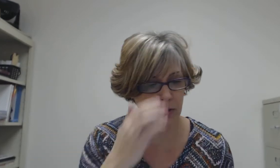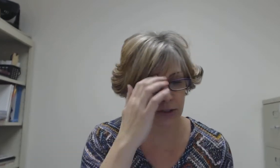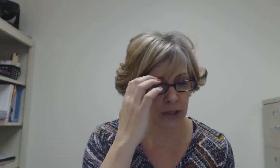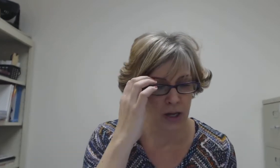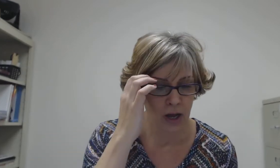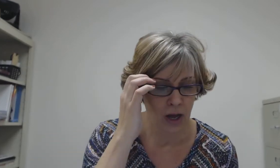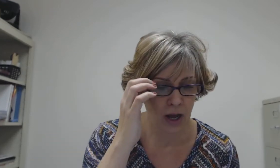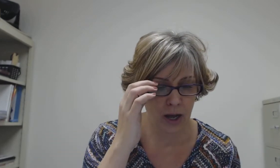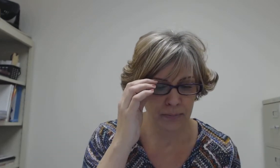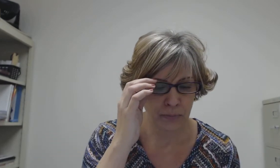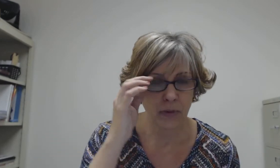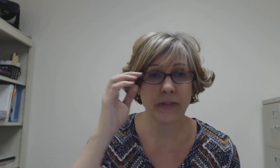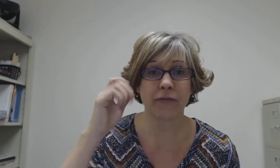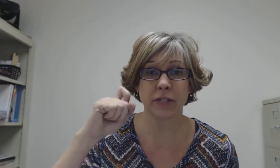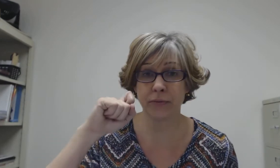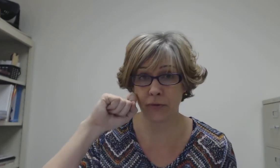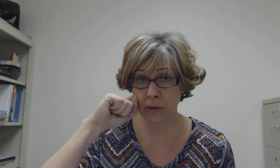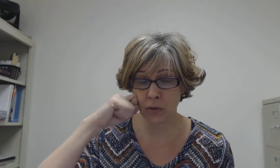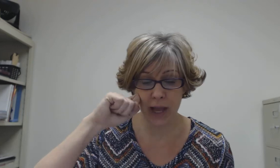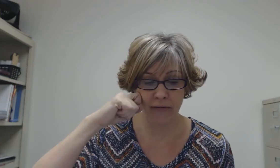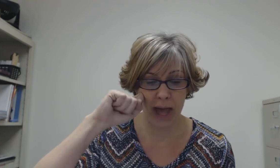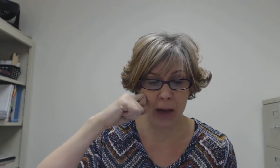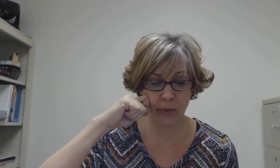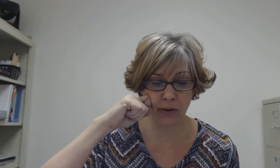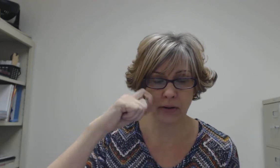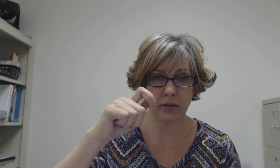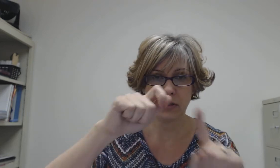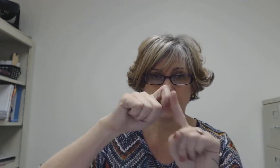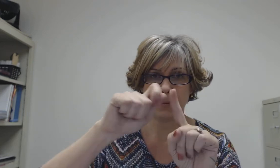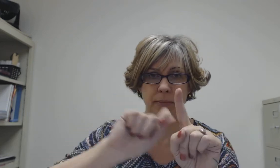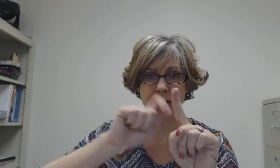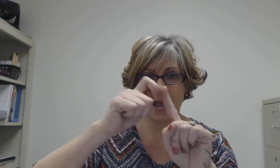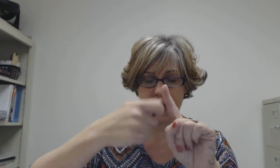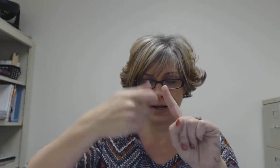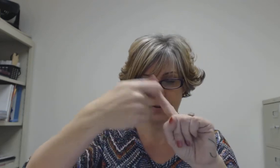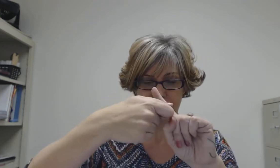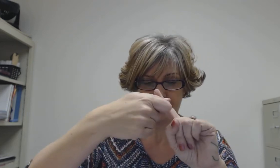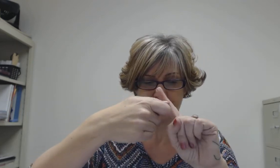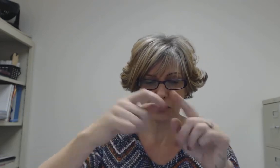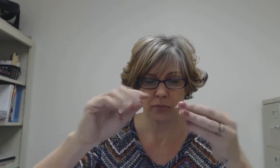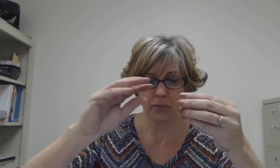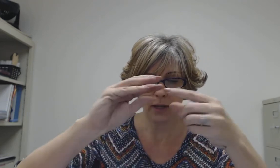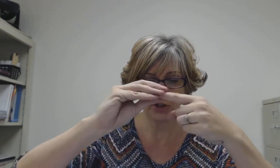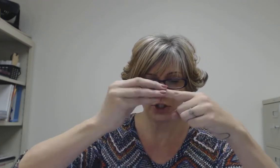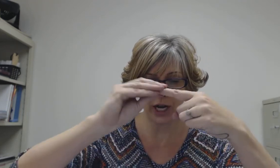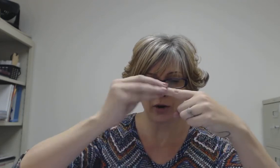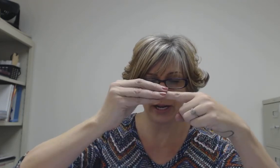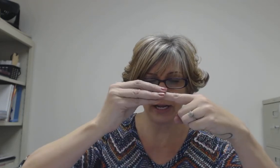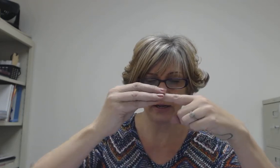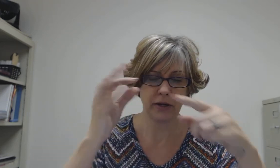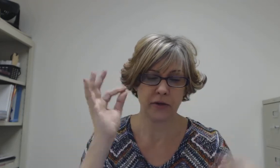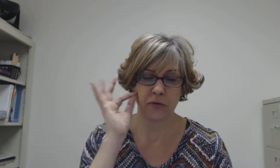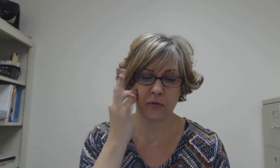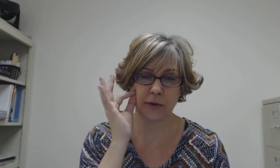markers. Then for some foods, we have apple, banana, cherry,